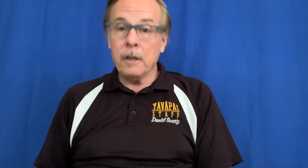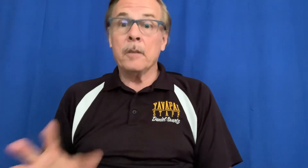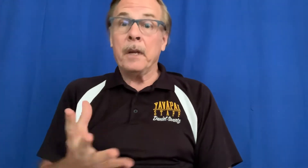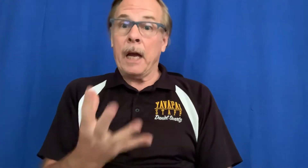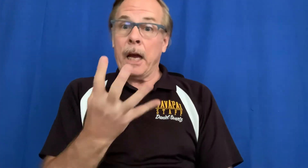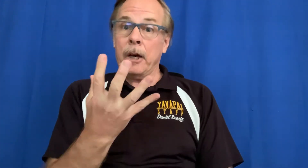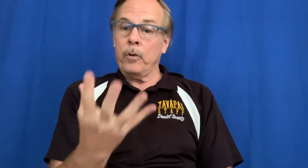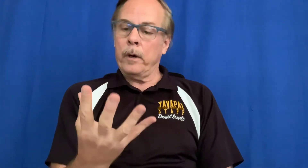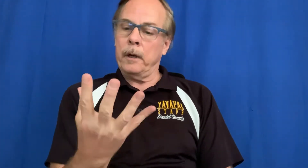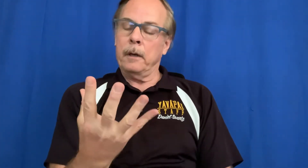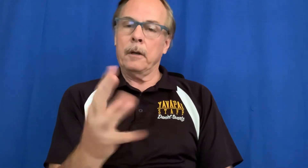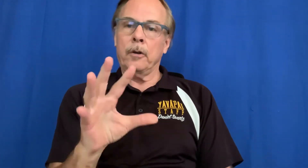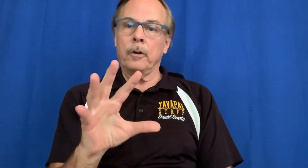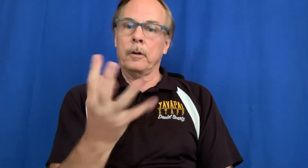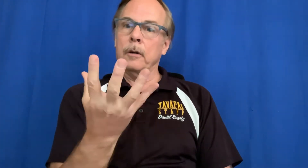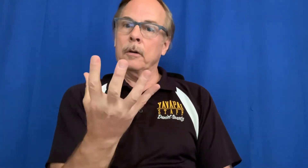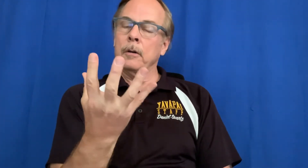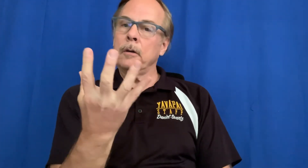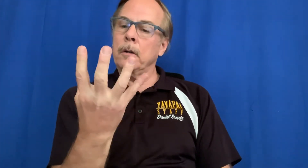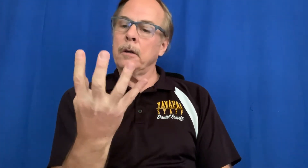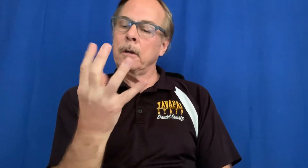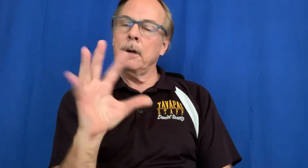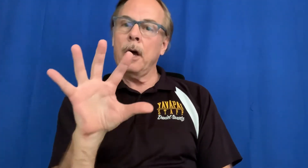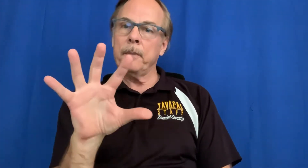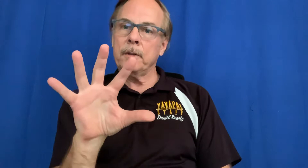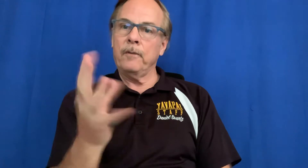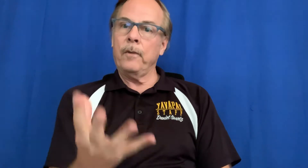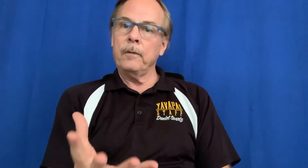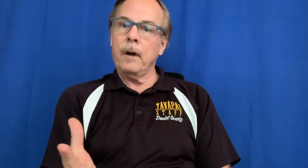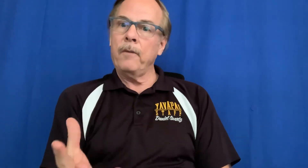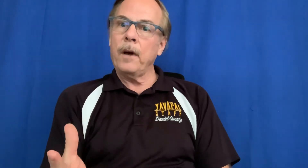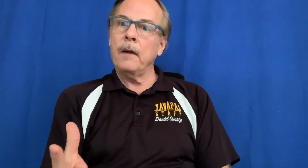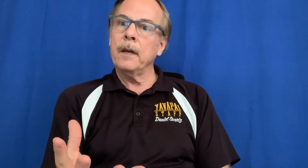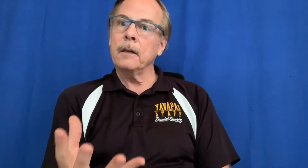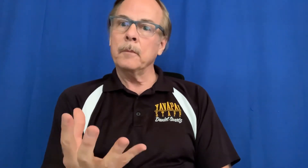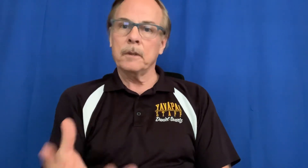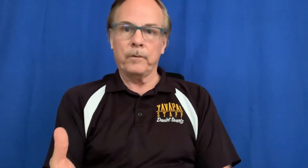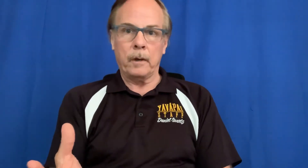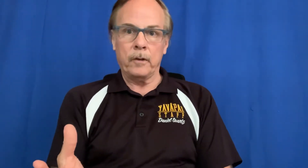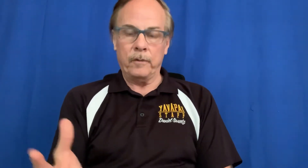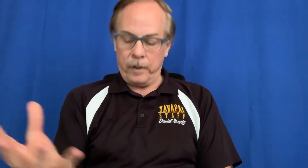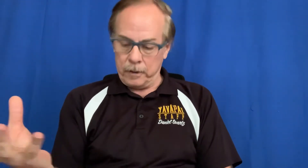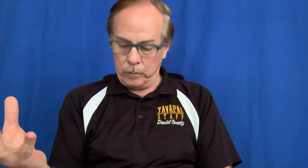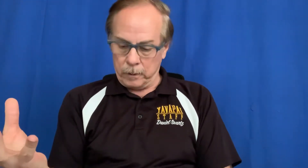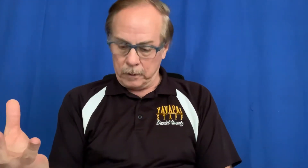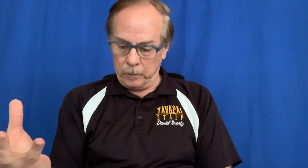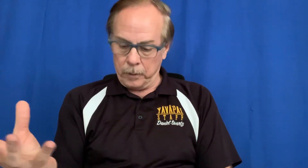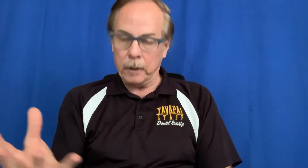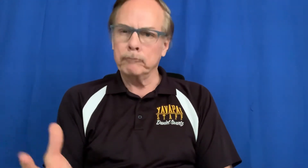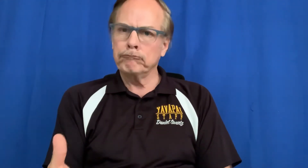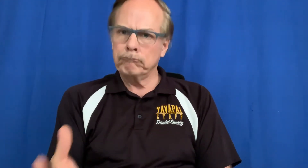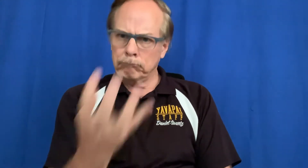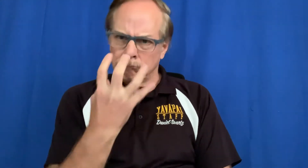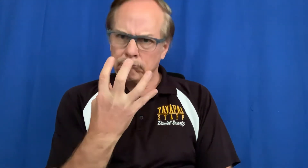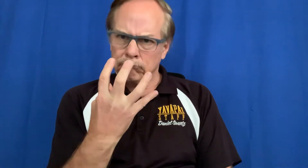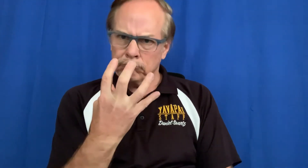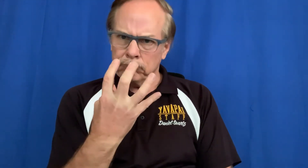be angry, your cupped five hand comes in front of your face with the company.